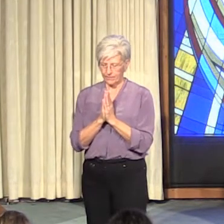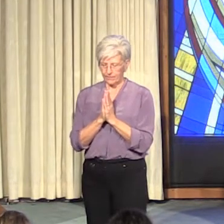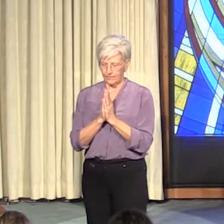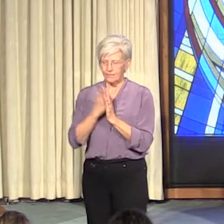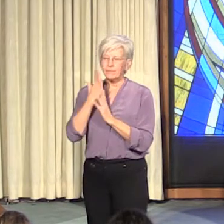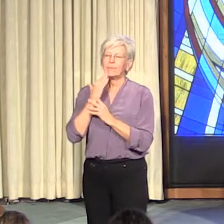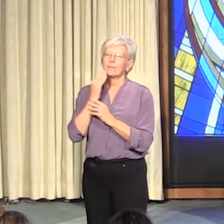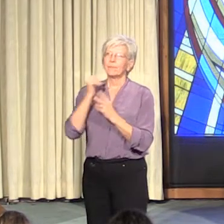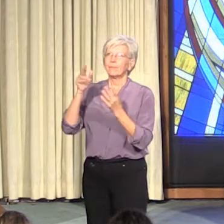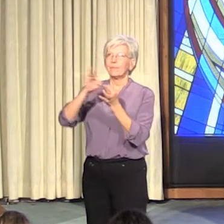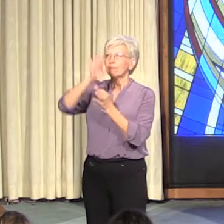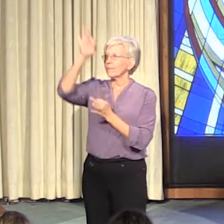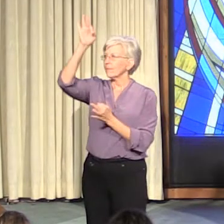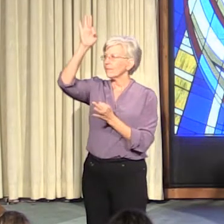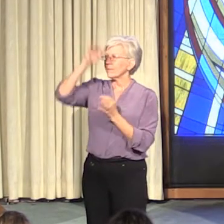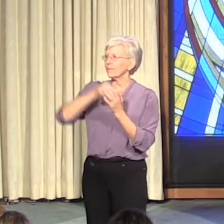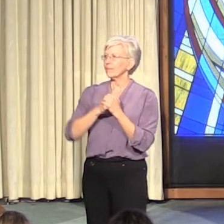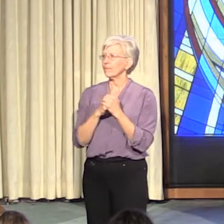Sweet Spirit,